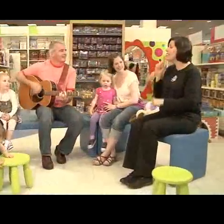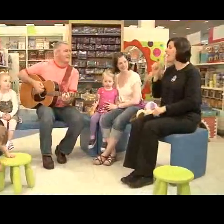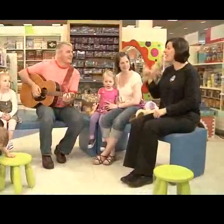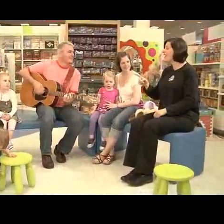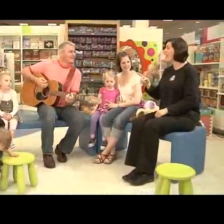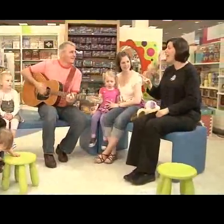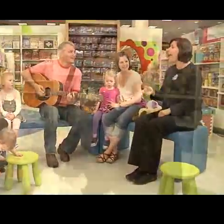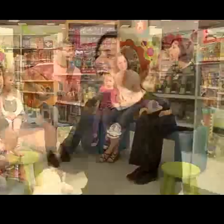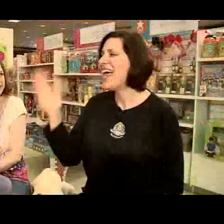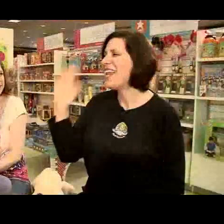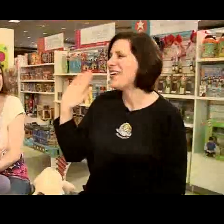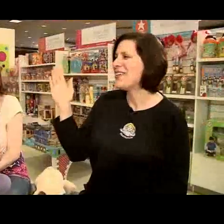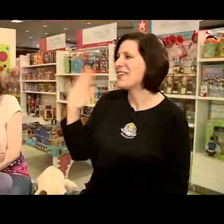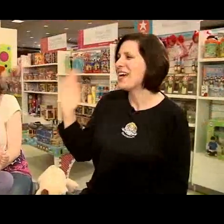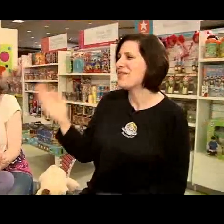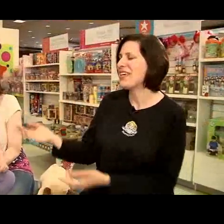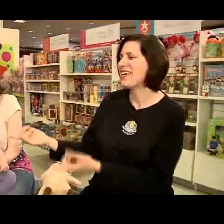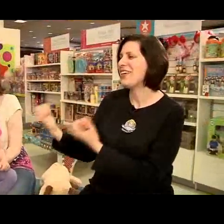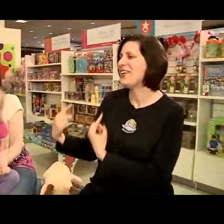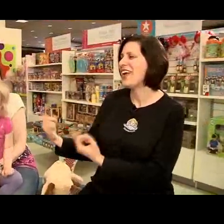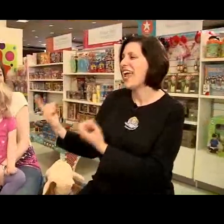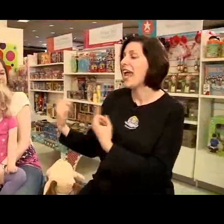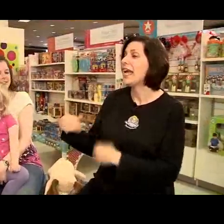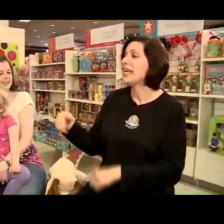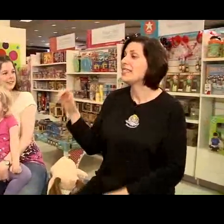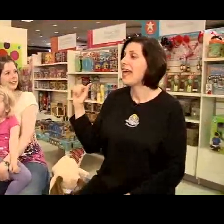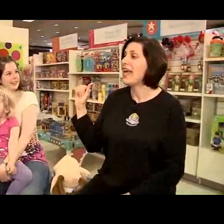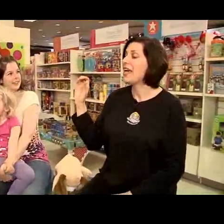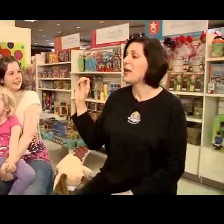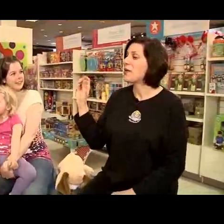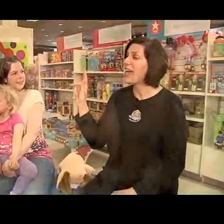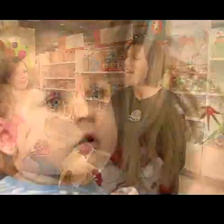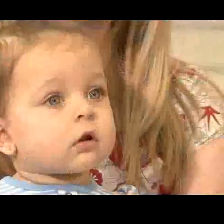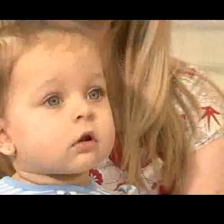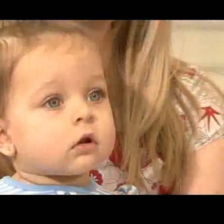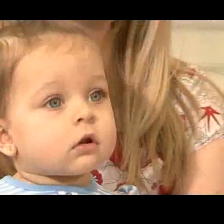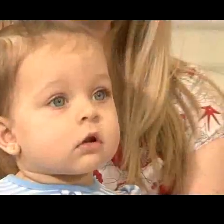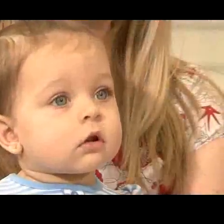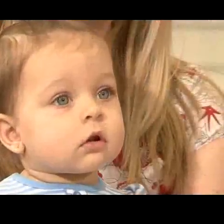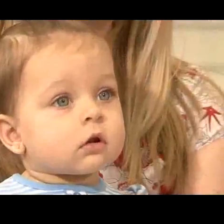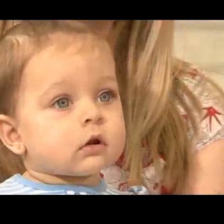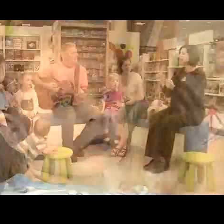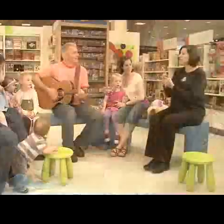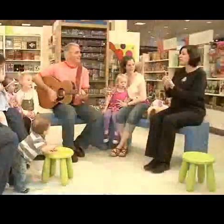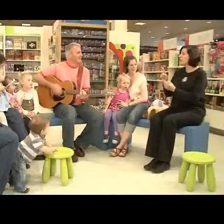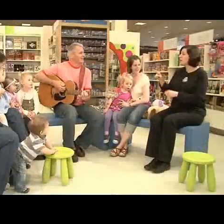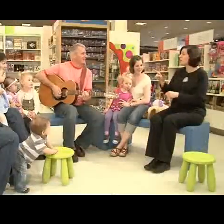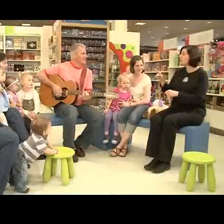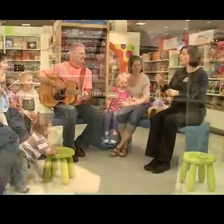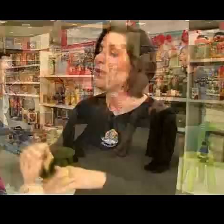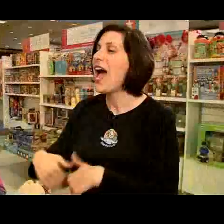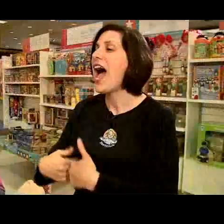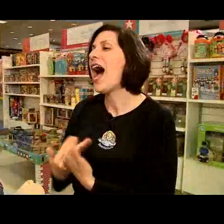say Hello, come here, it's A-OK Nice to meet you, how